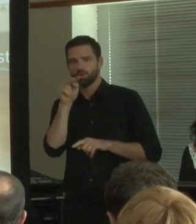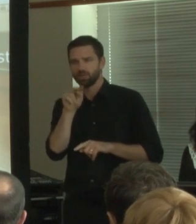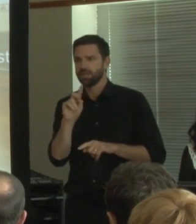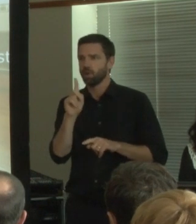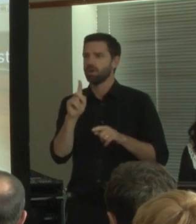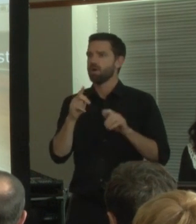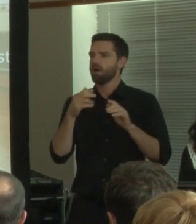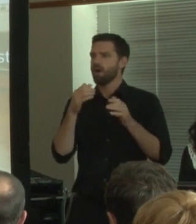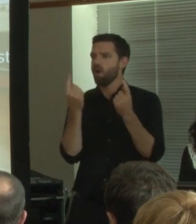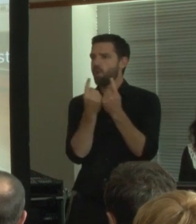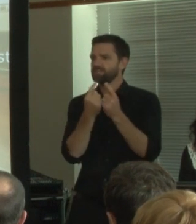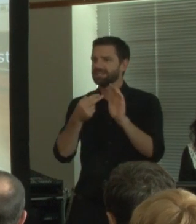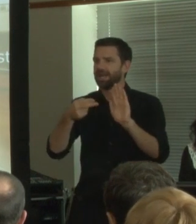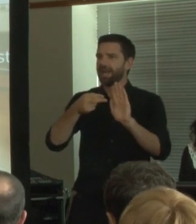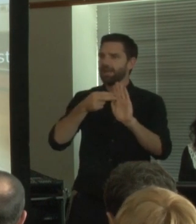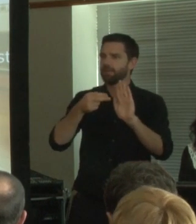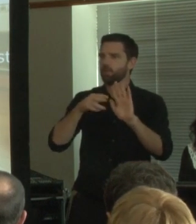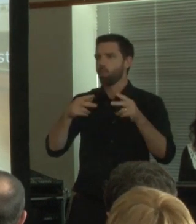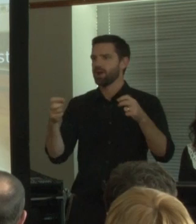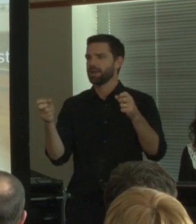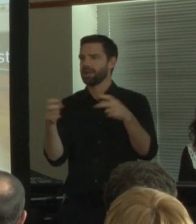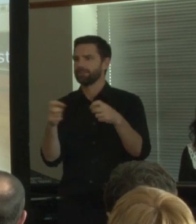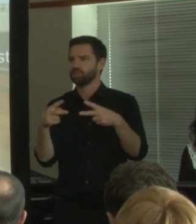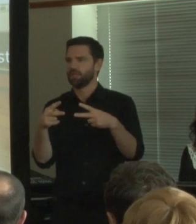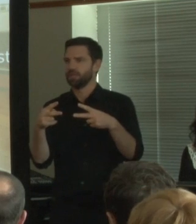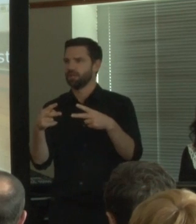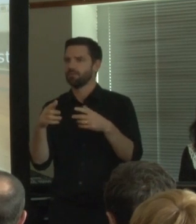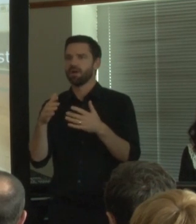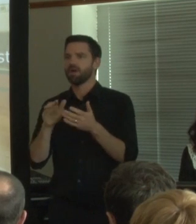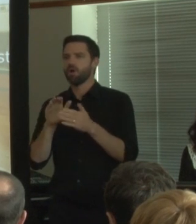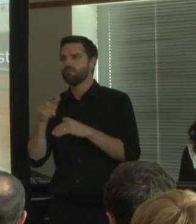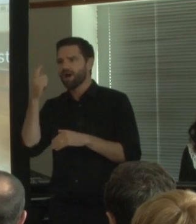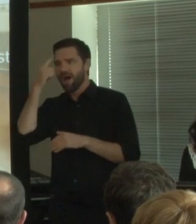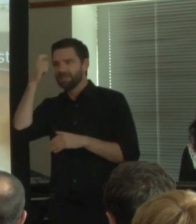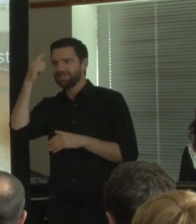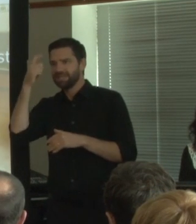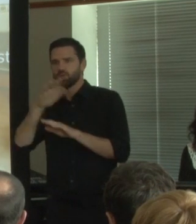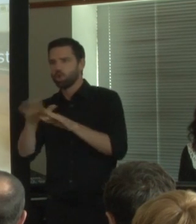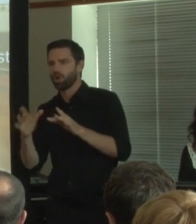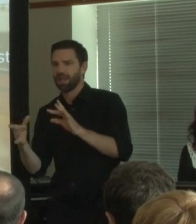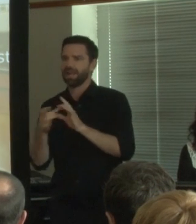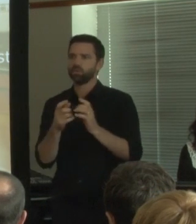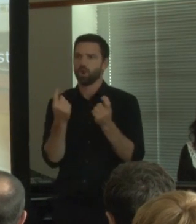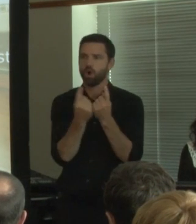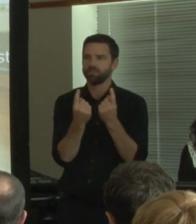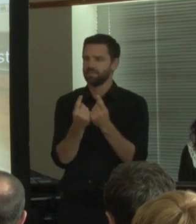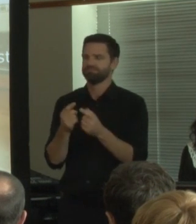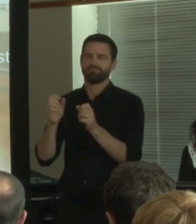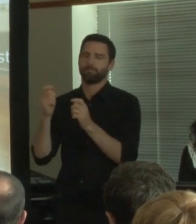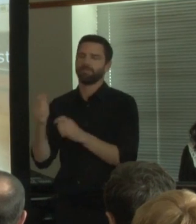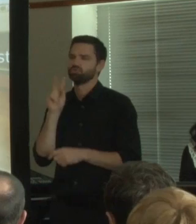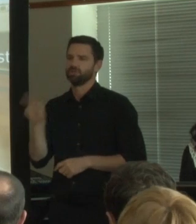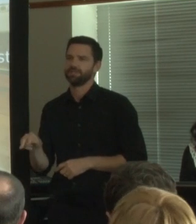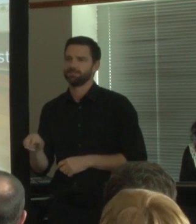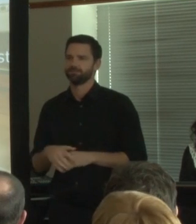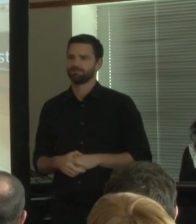or captions. The least read texts are about ideas, labels not immediately associated with objects. And then the